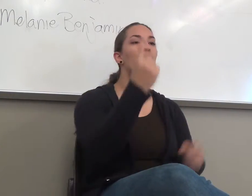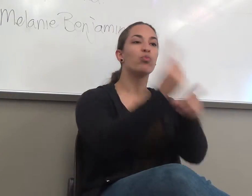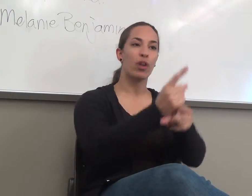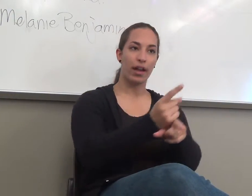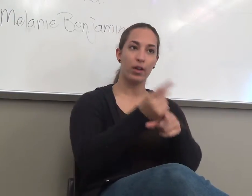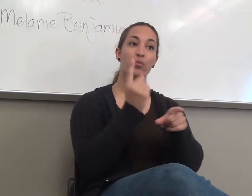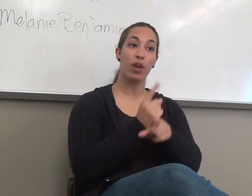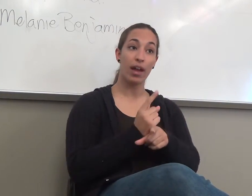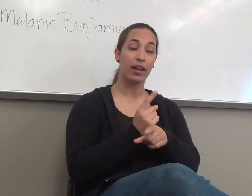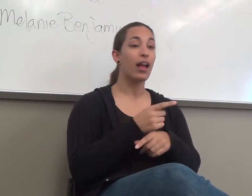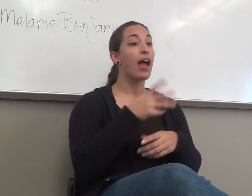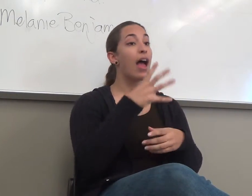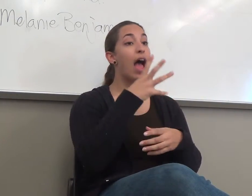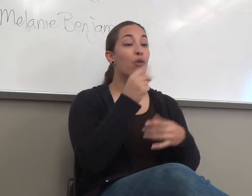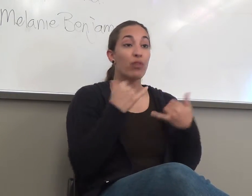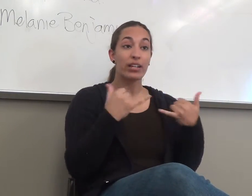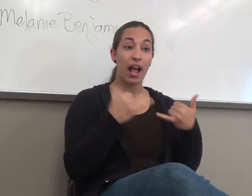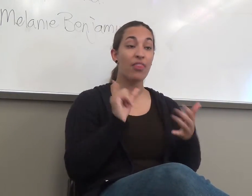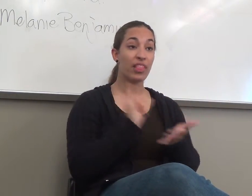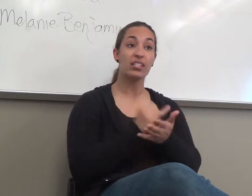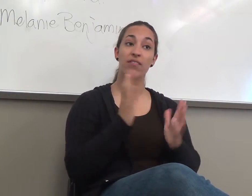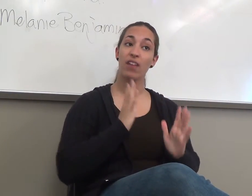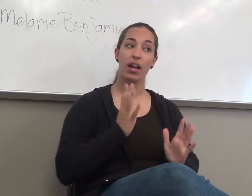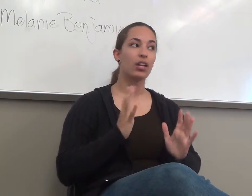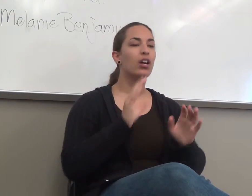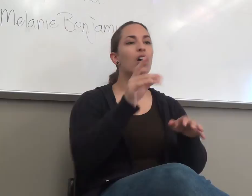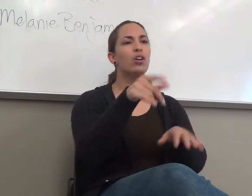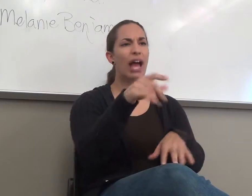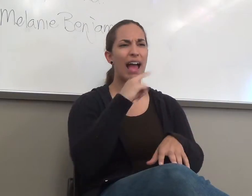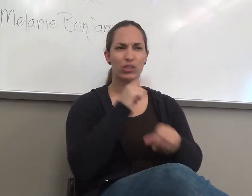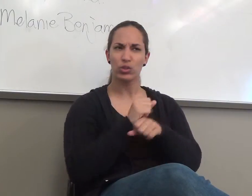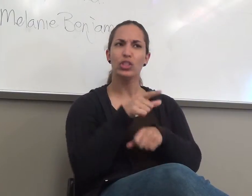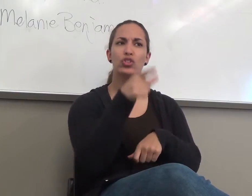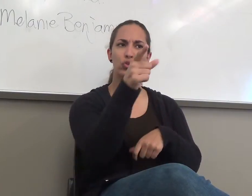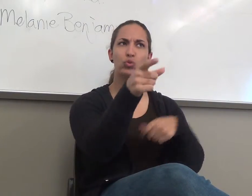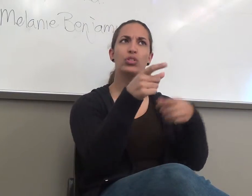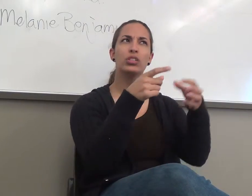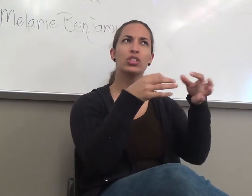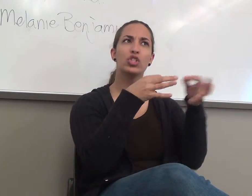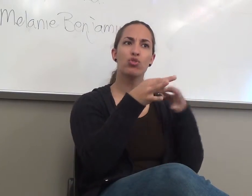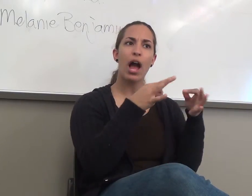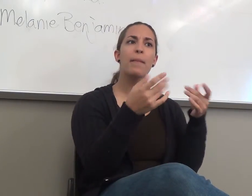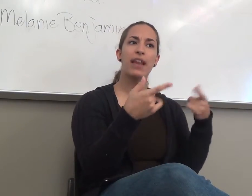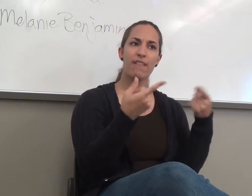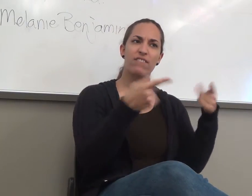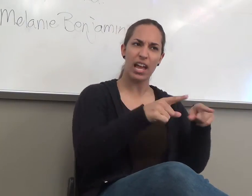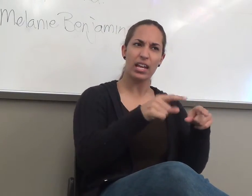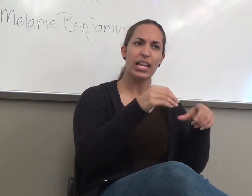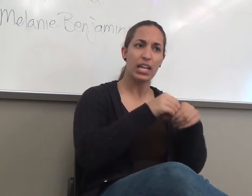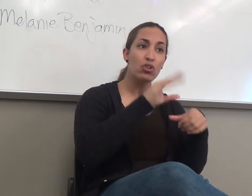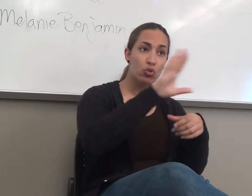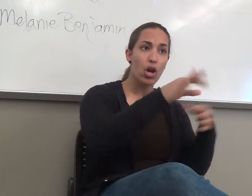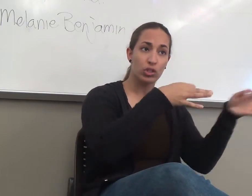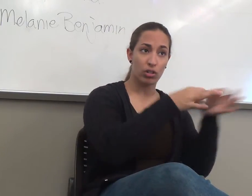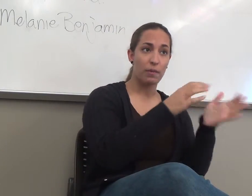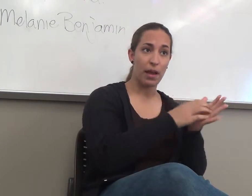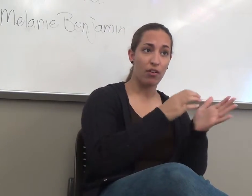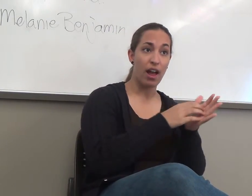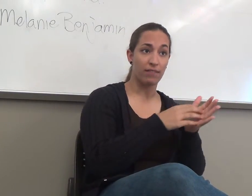this is fine. Actually, Sandra was one of the ones who described an event in her description paragraph, so she kind of